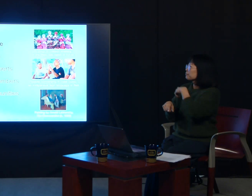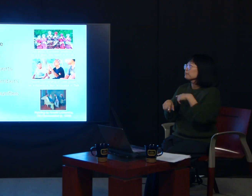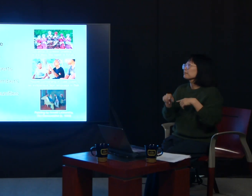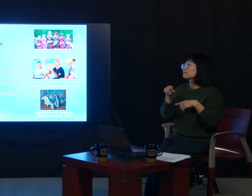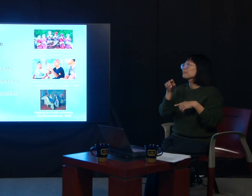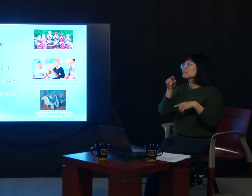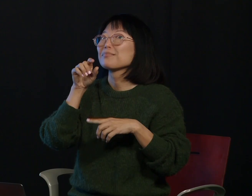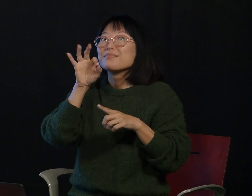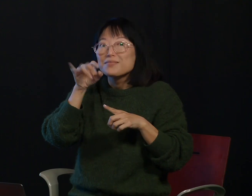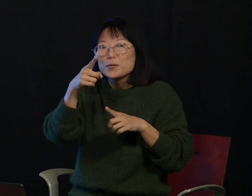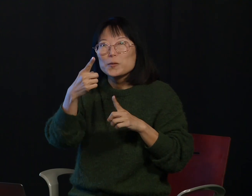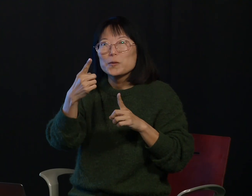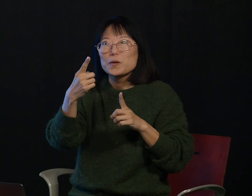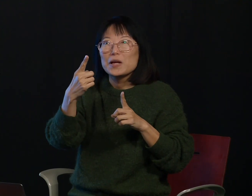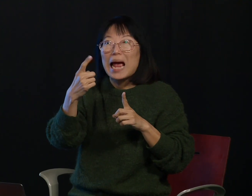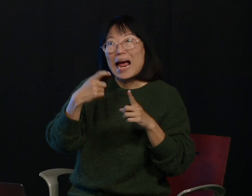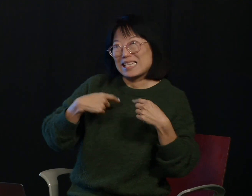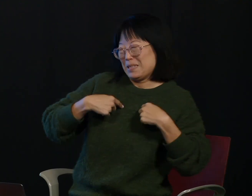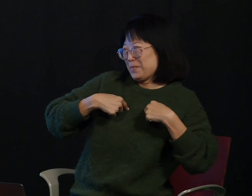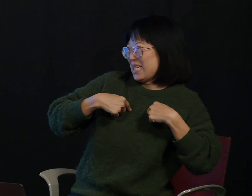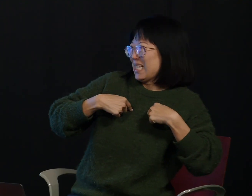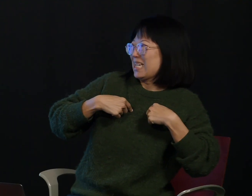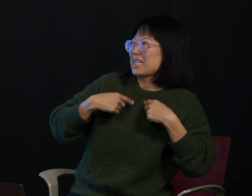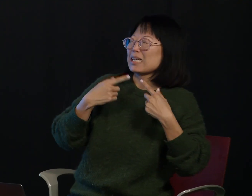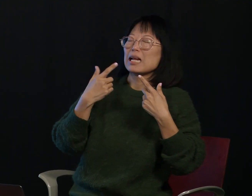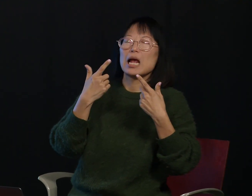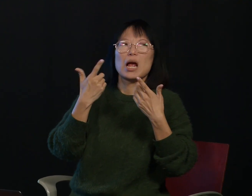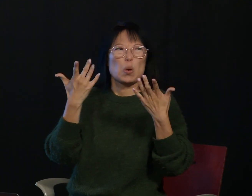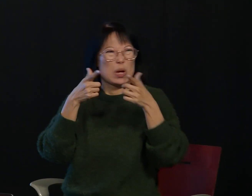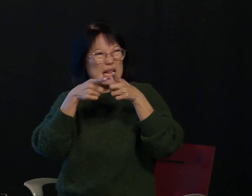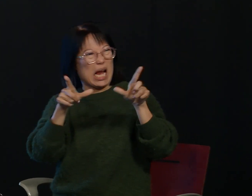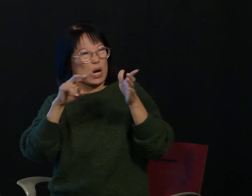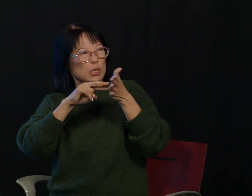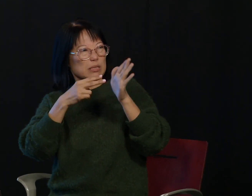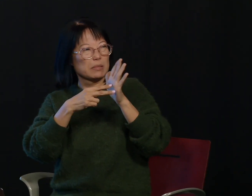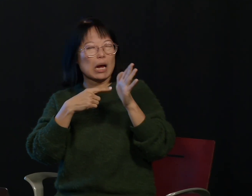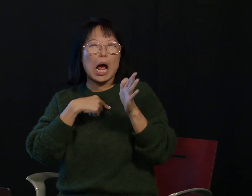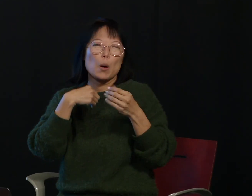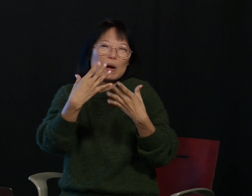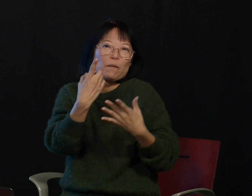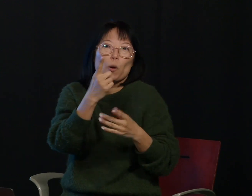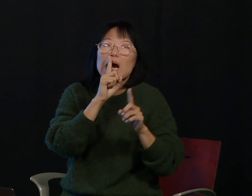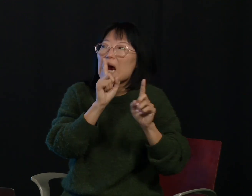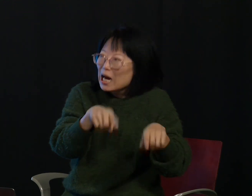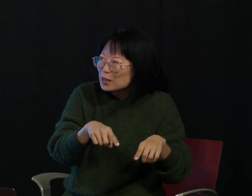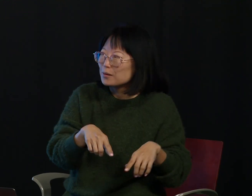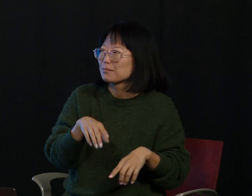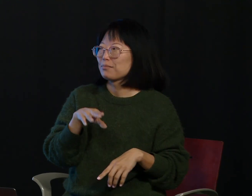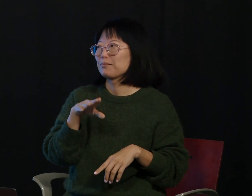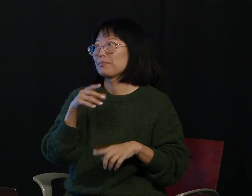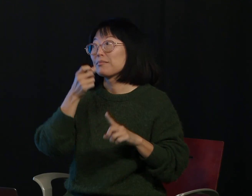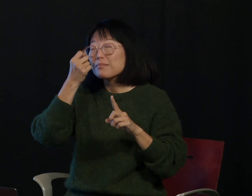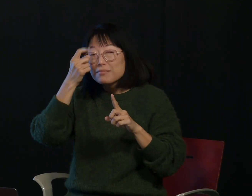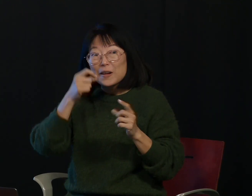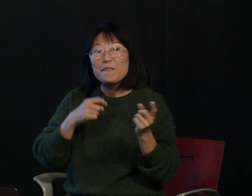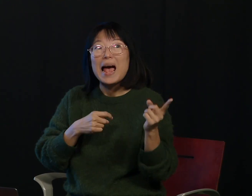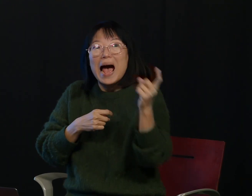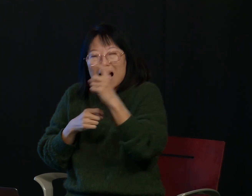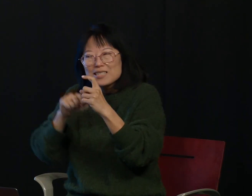language. If you asked me what language means, I would give you one answer. However, if you ask another